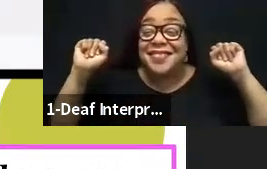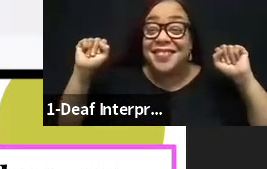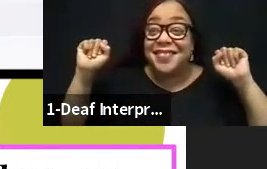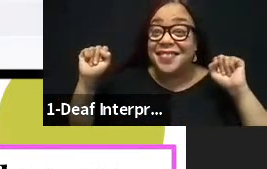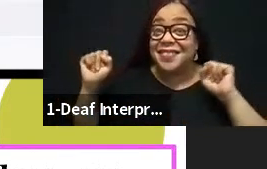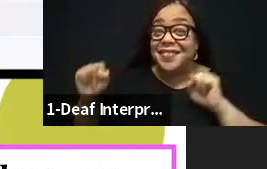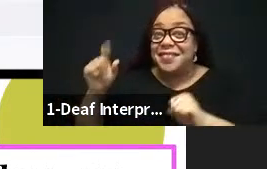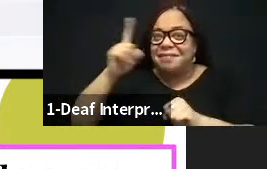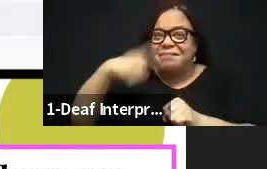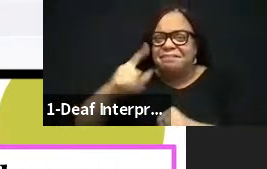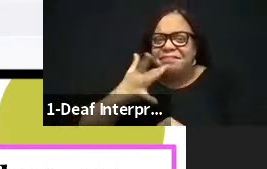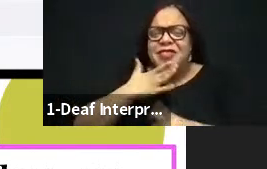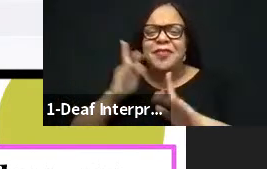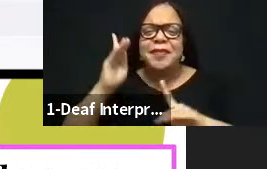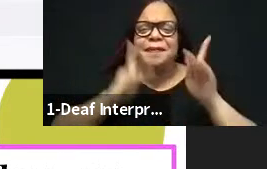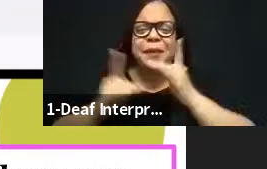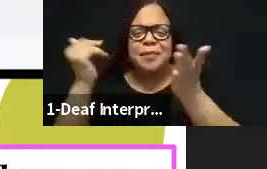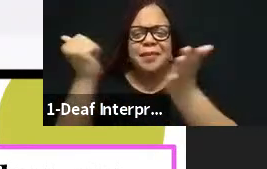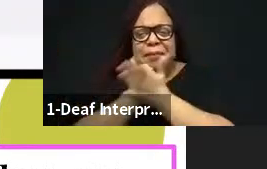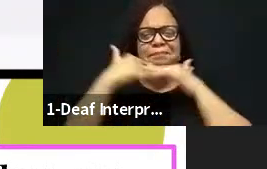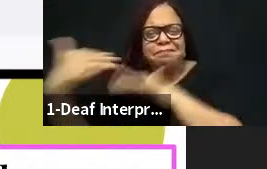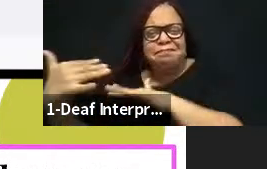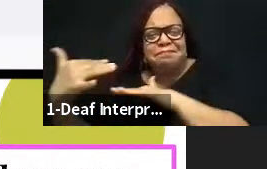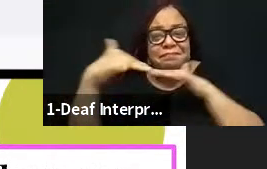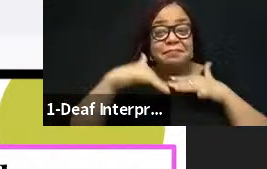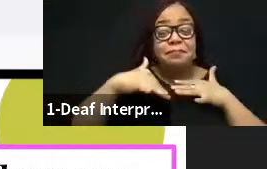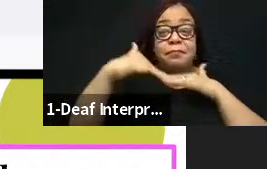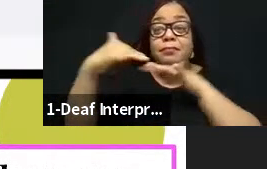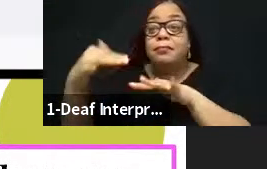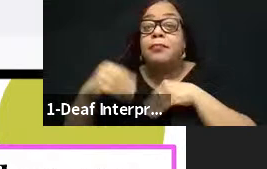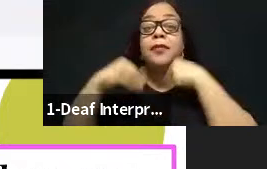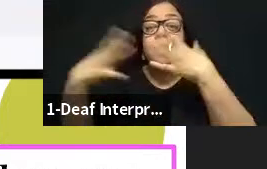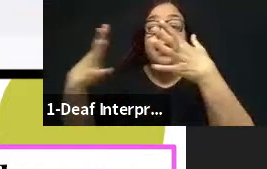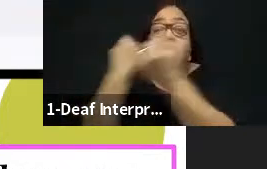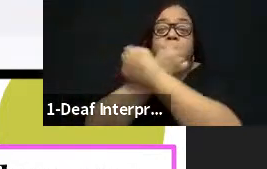Juneteenth? When the enslaved found out that they were free.